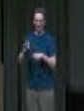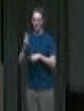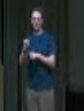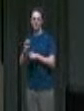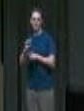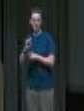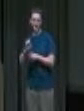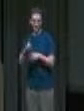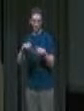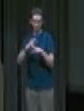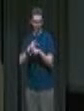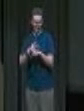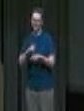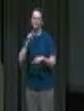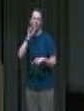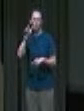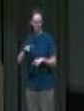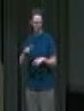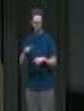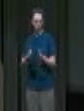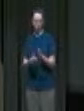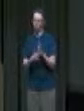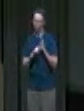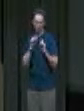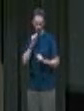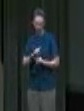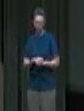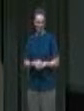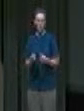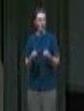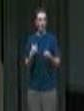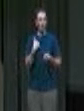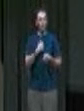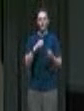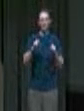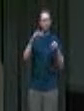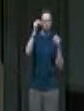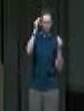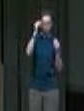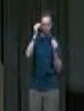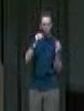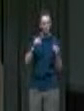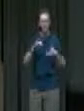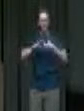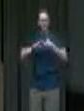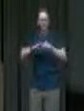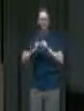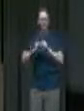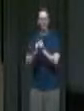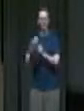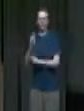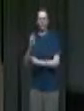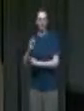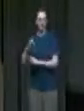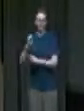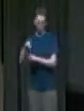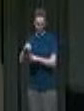product. So it allowed us to now think and partner with US EPA.